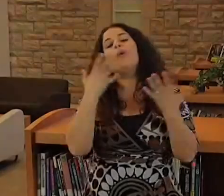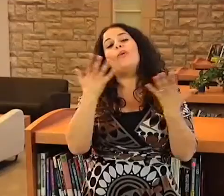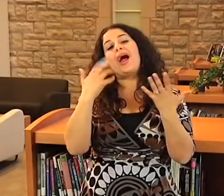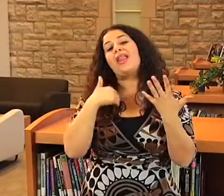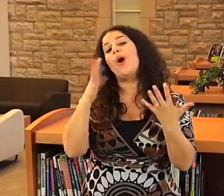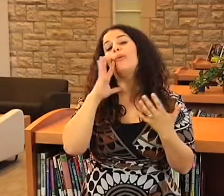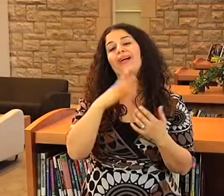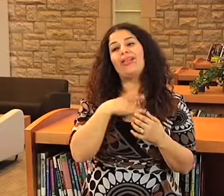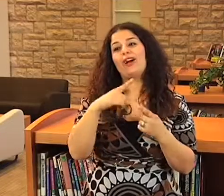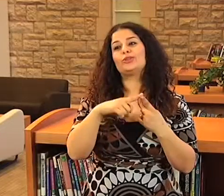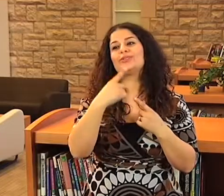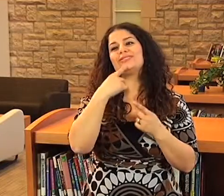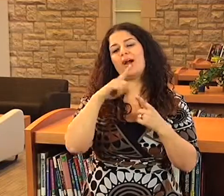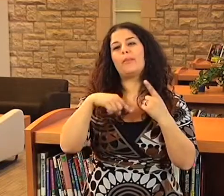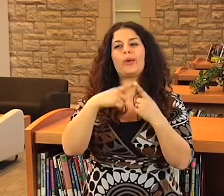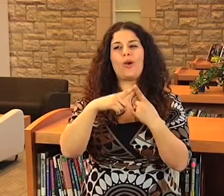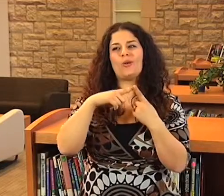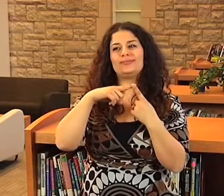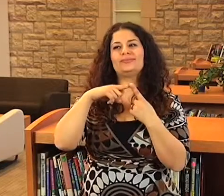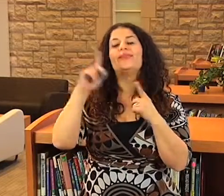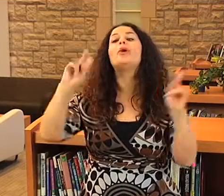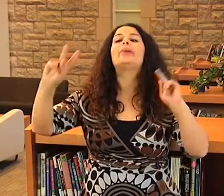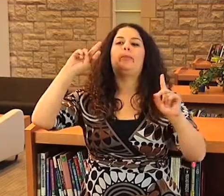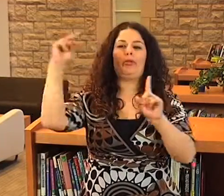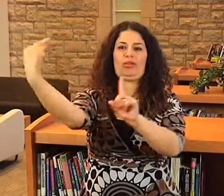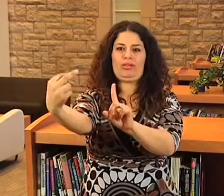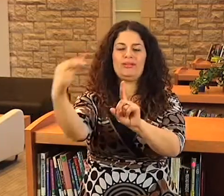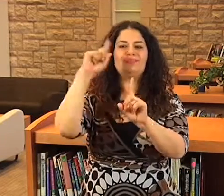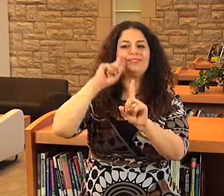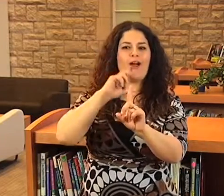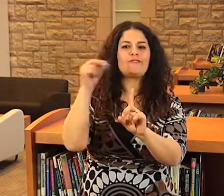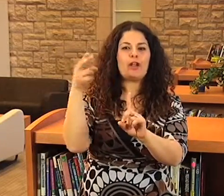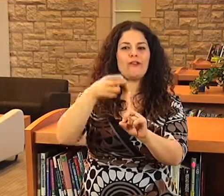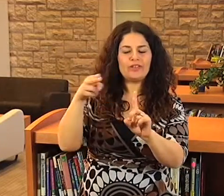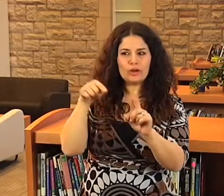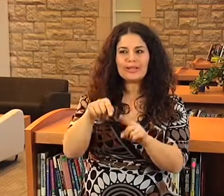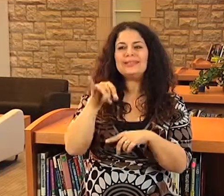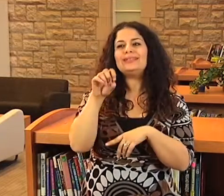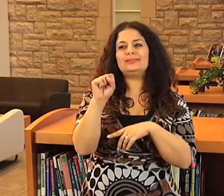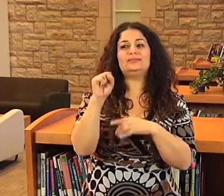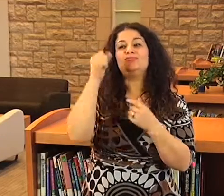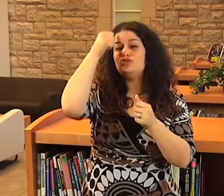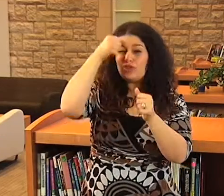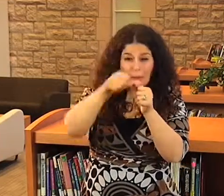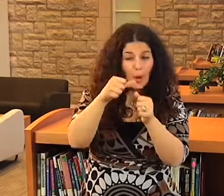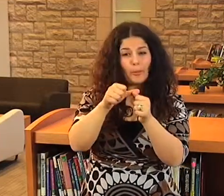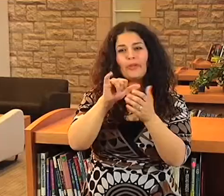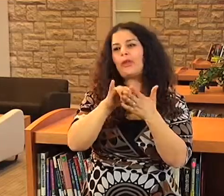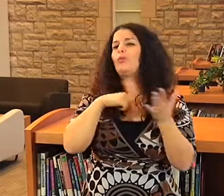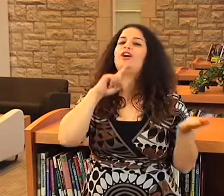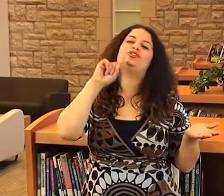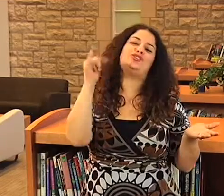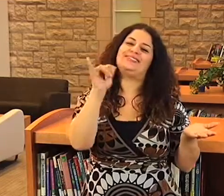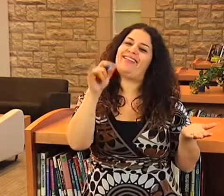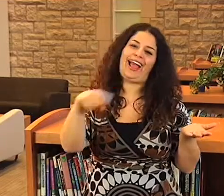Okay. What I'd like to say about a deaf person's or hard of hearing person's perspective